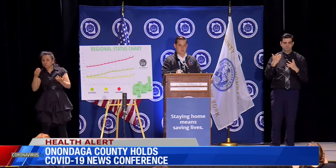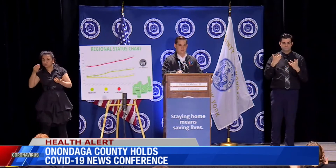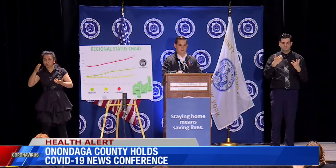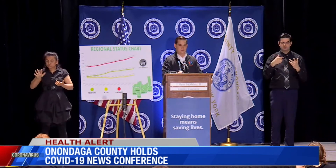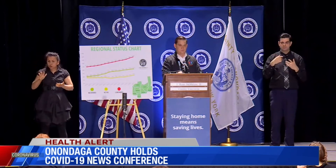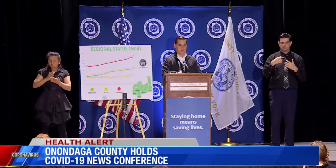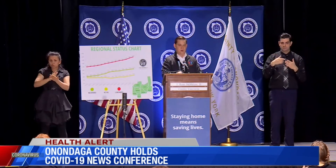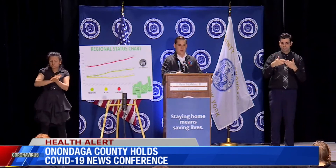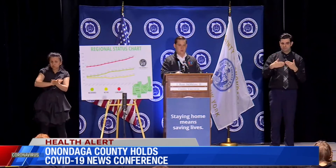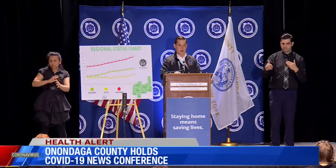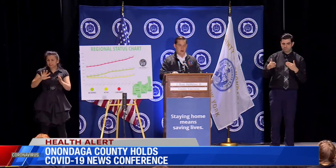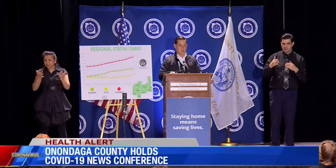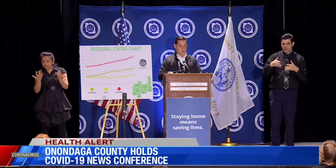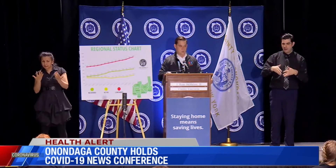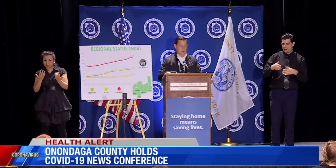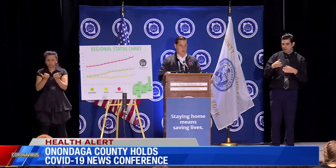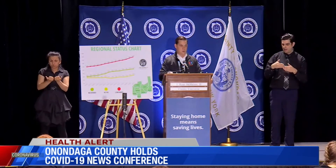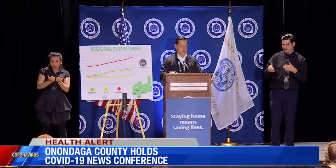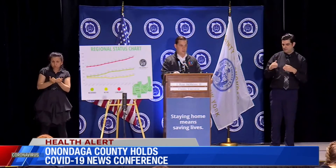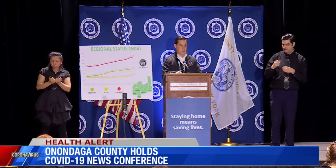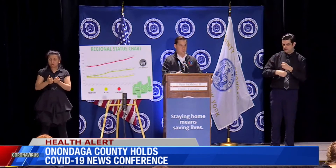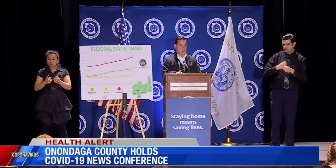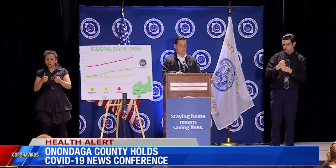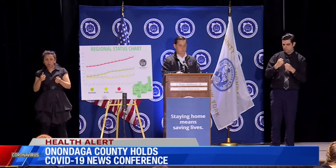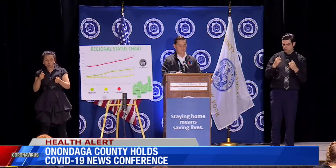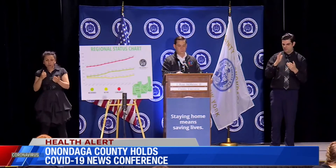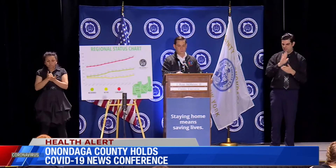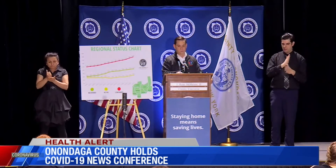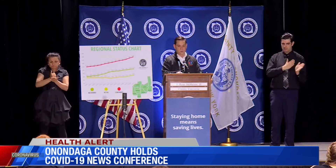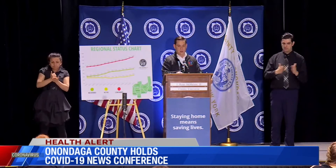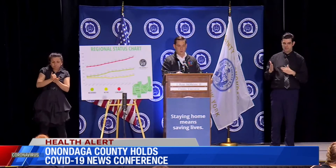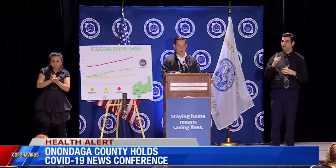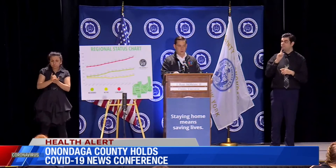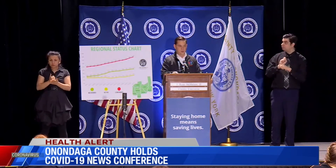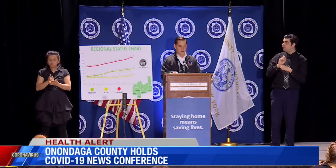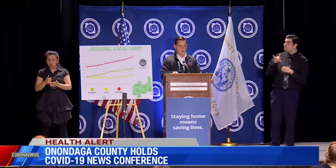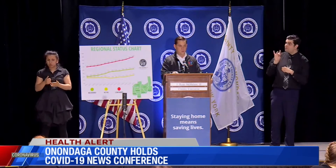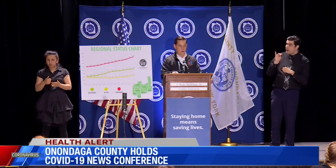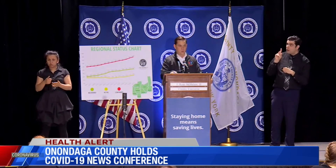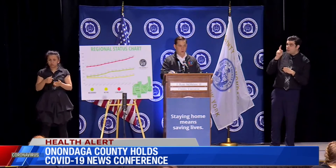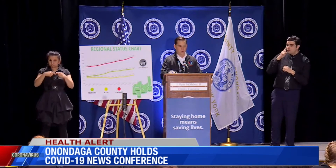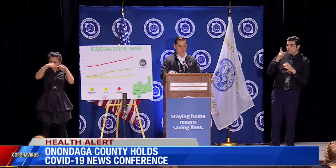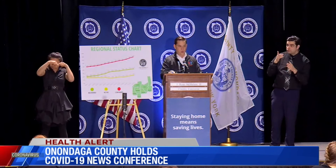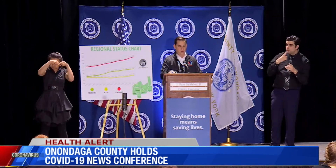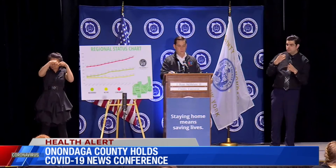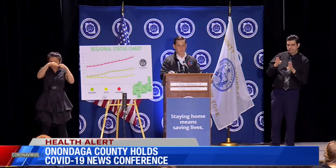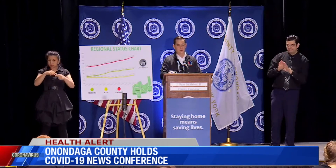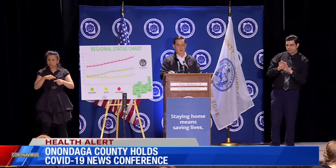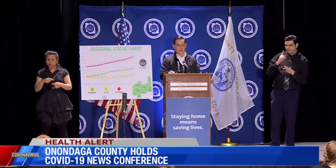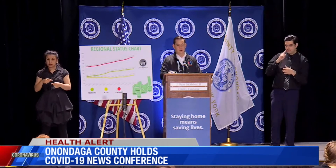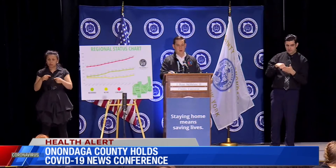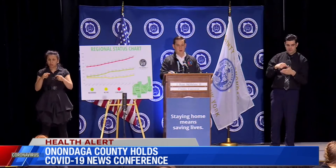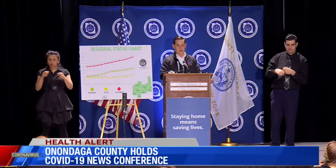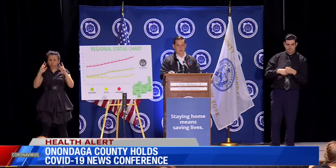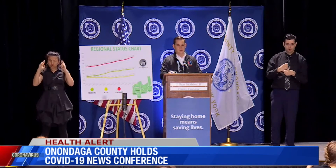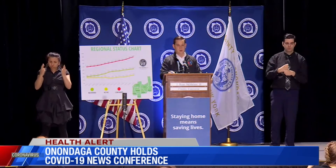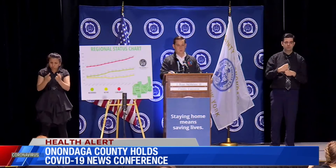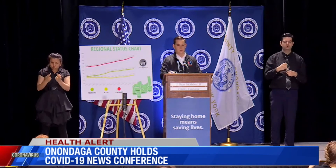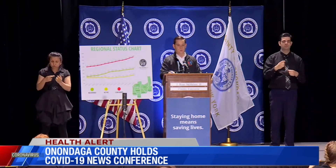to figure out how graduation gets done. How do we do it in a safe way? Where do we do it?